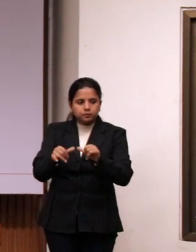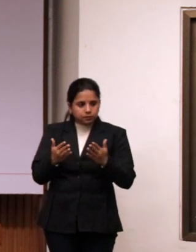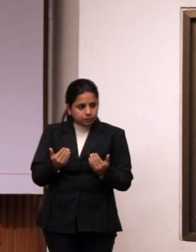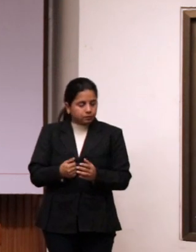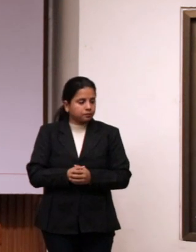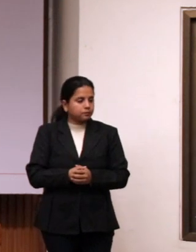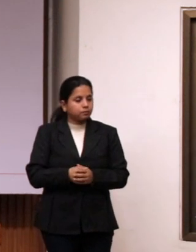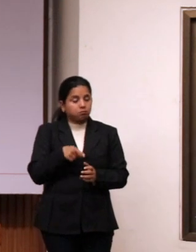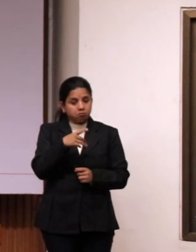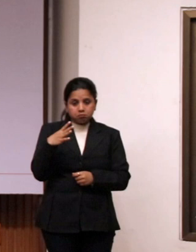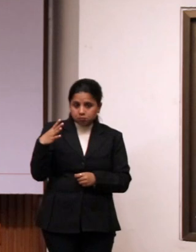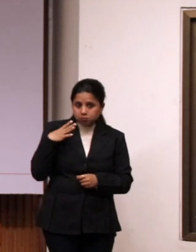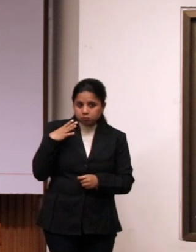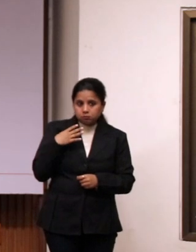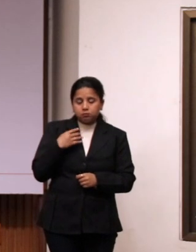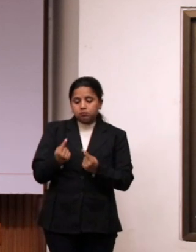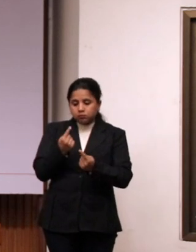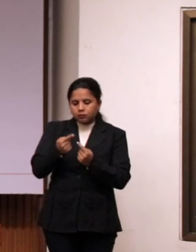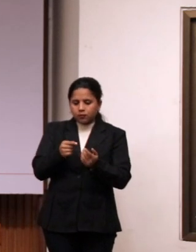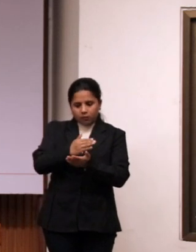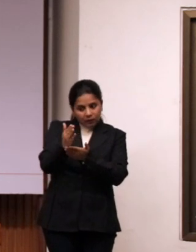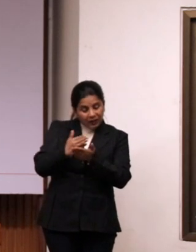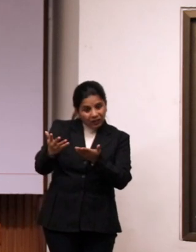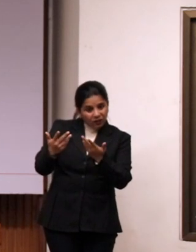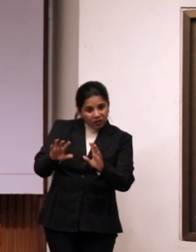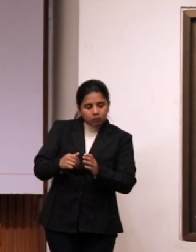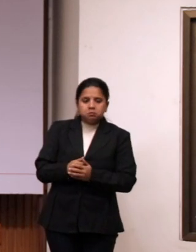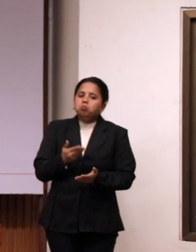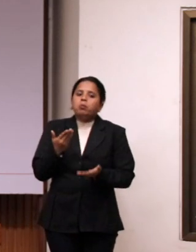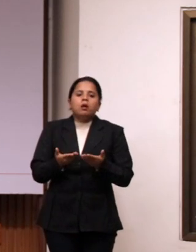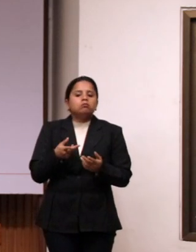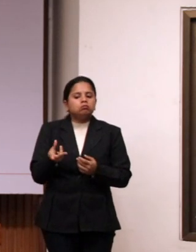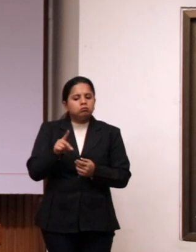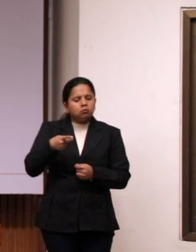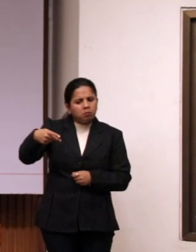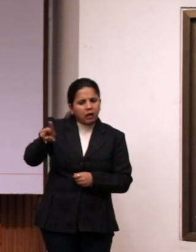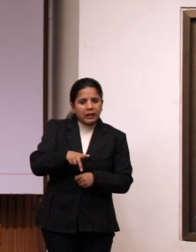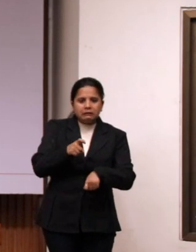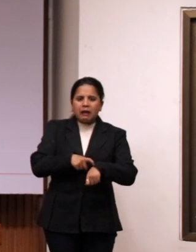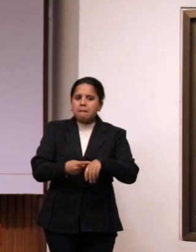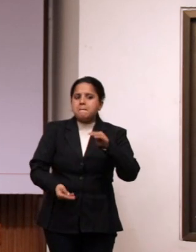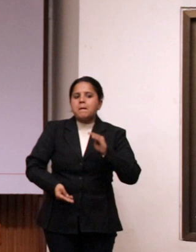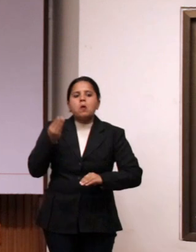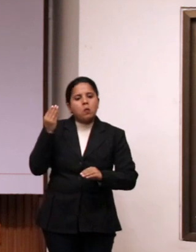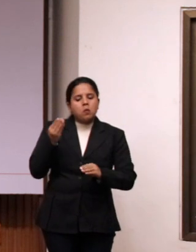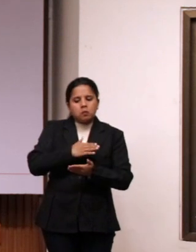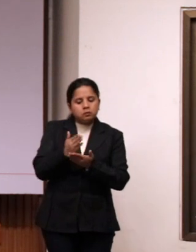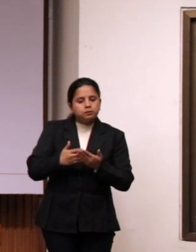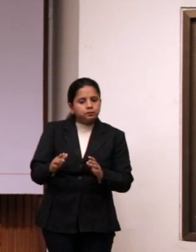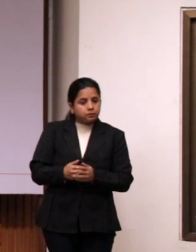when, if you wait till the grassland goes away, then probably recovery will take a lot of time.